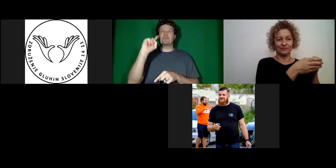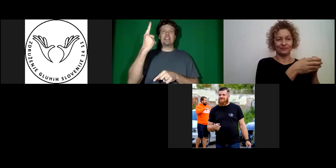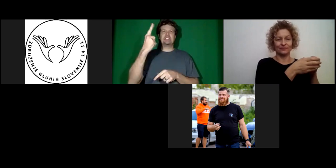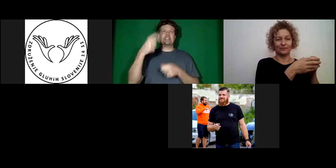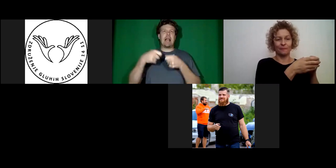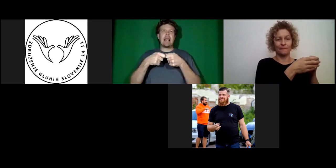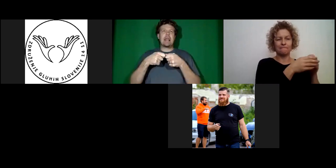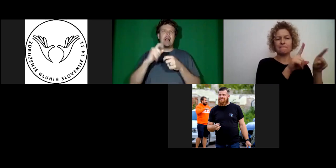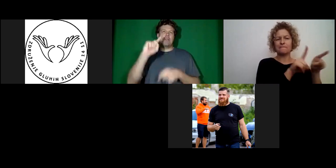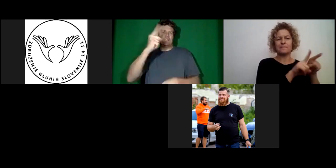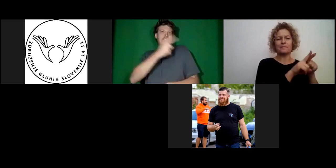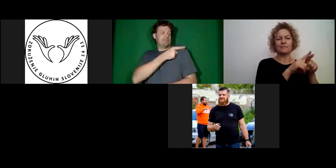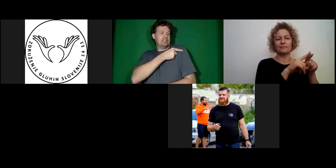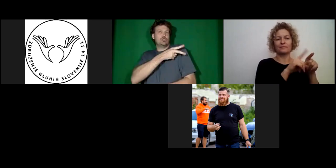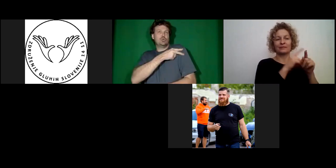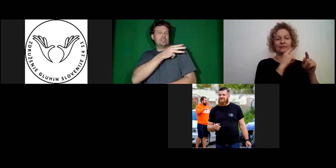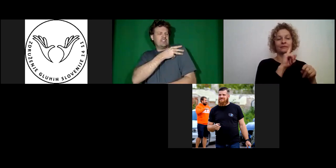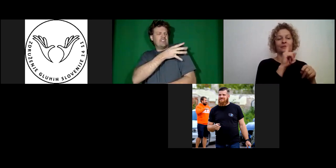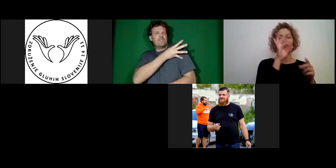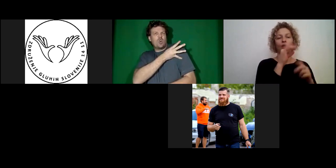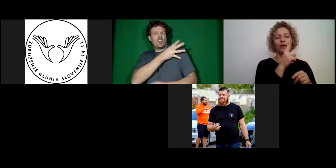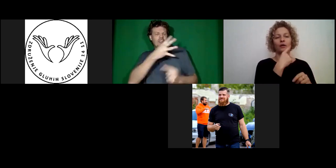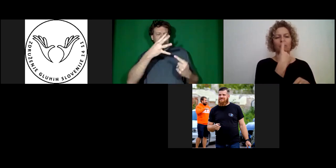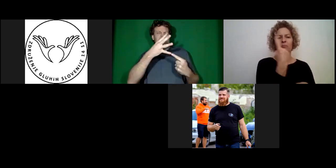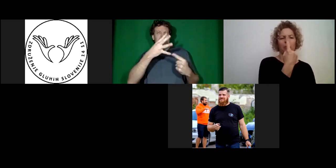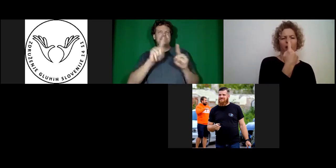and played in the deaf team